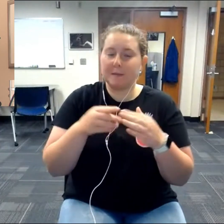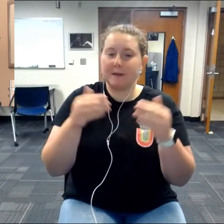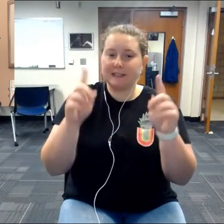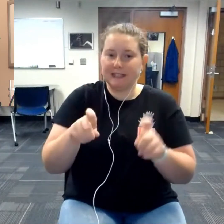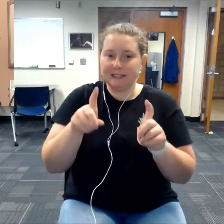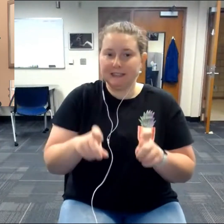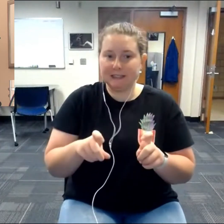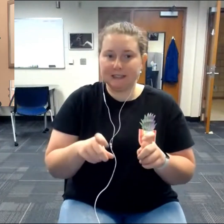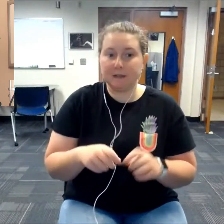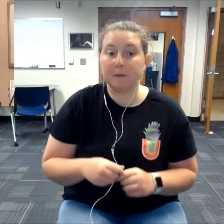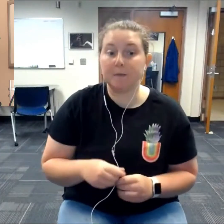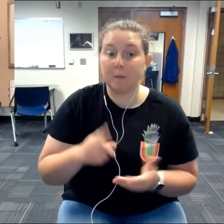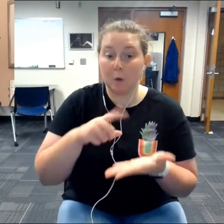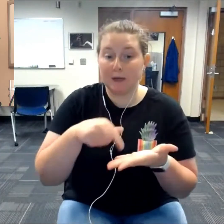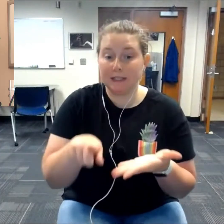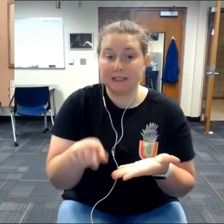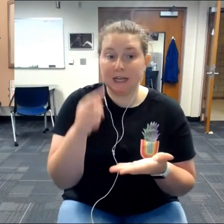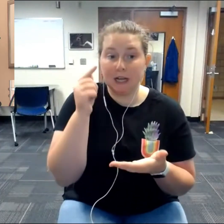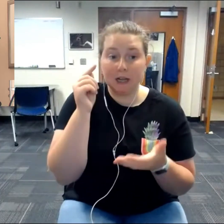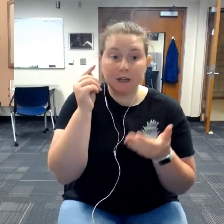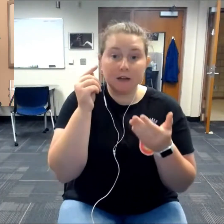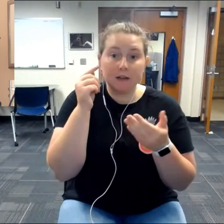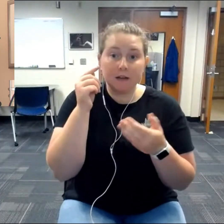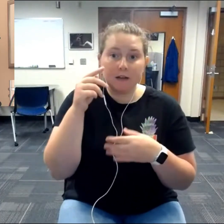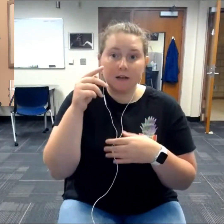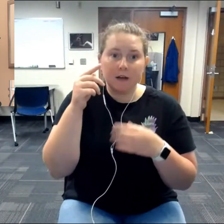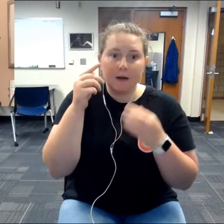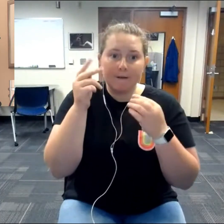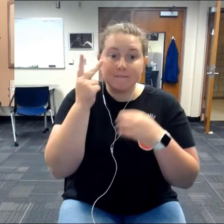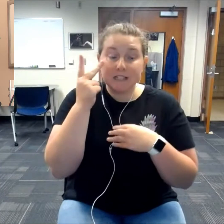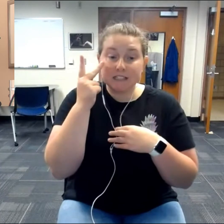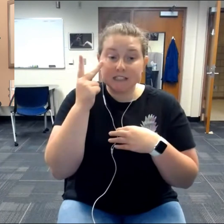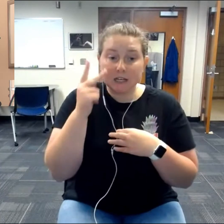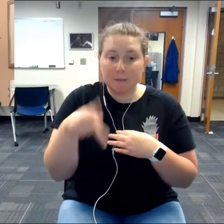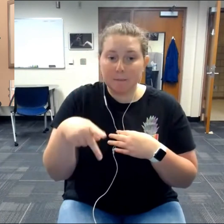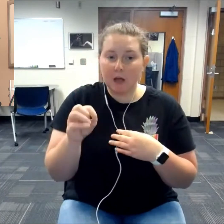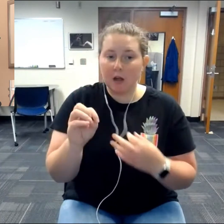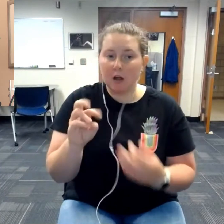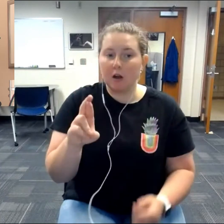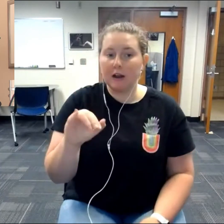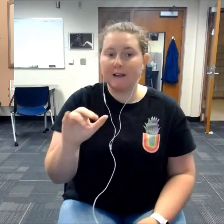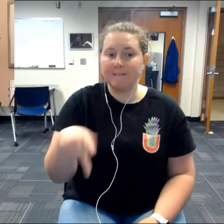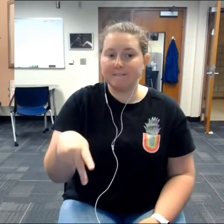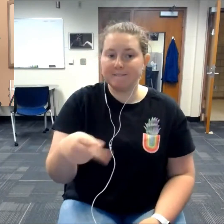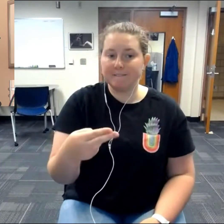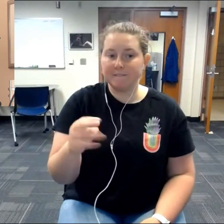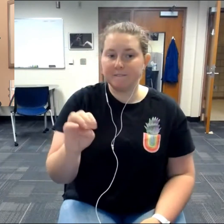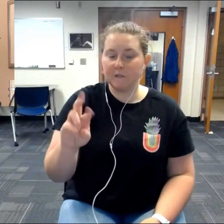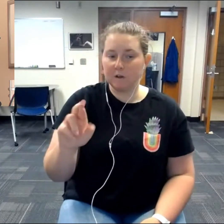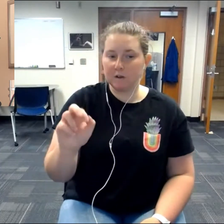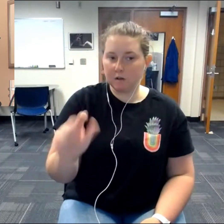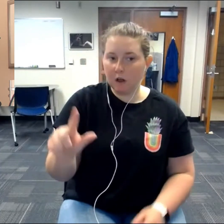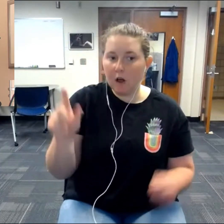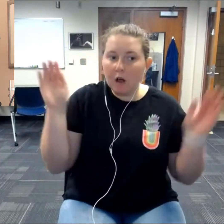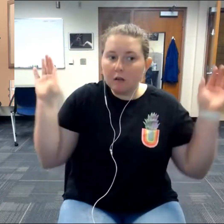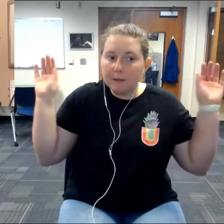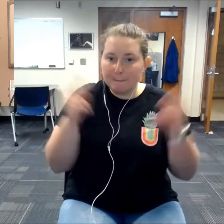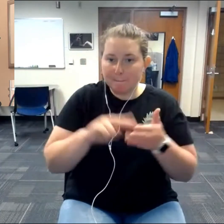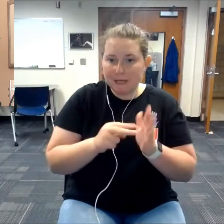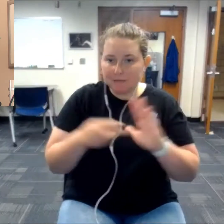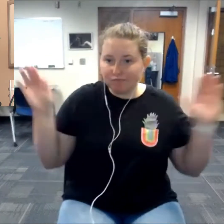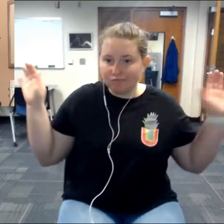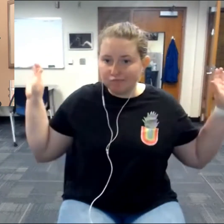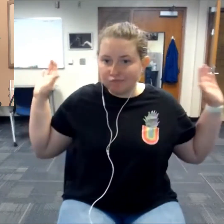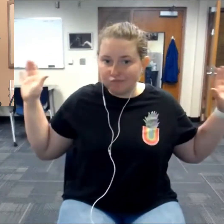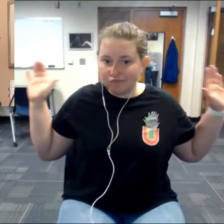screening tests there because the peripheral vision can give us information if there is something blocking vision being